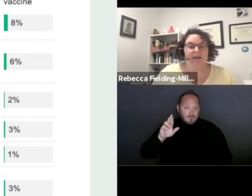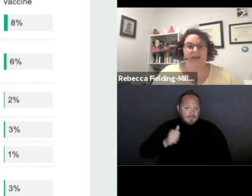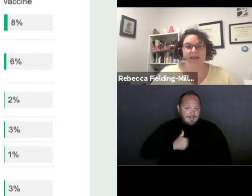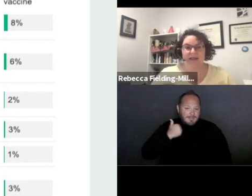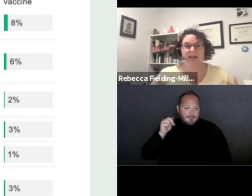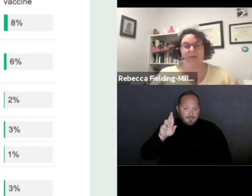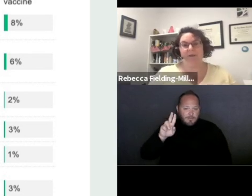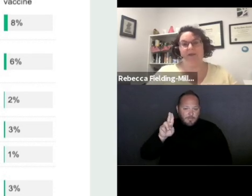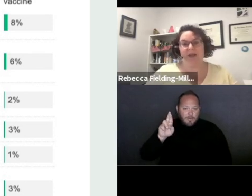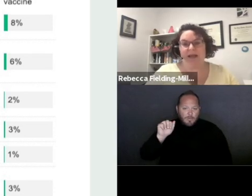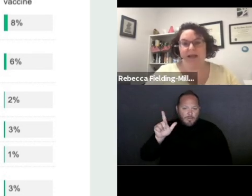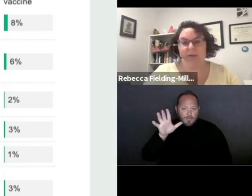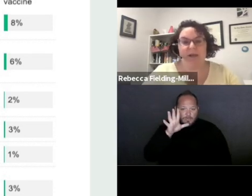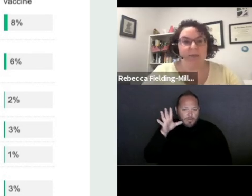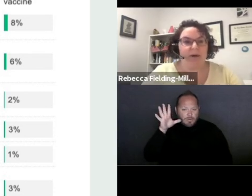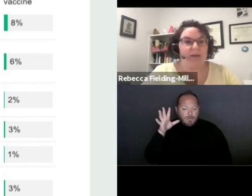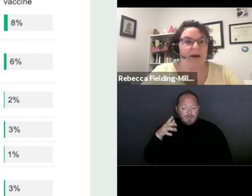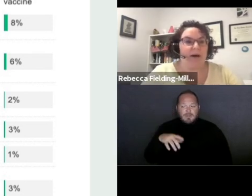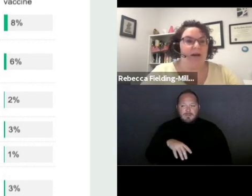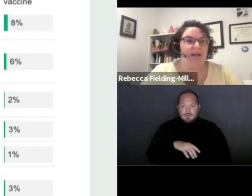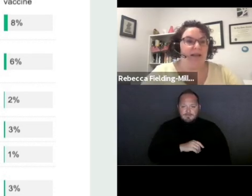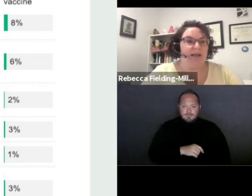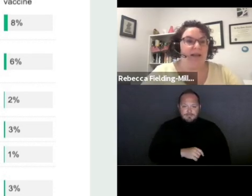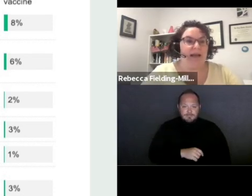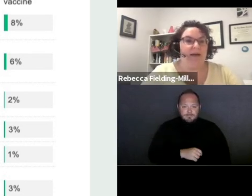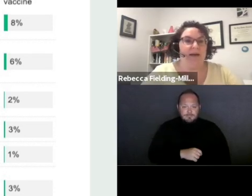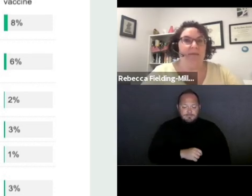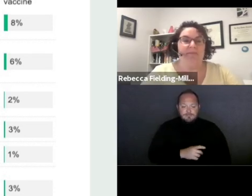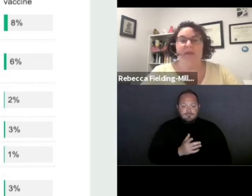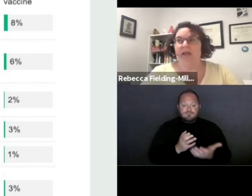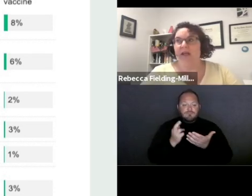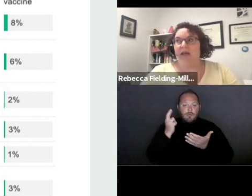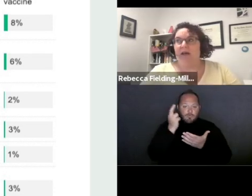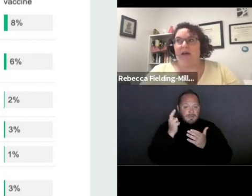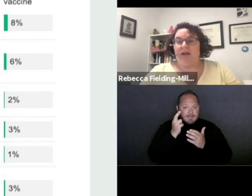And the things people say that they're really worried about are things like,